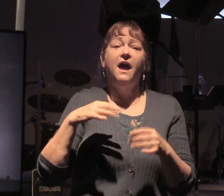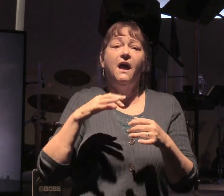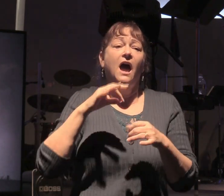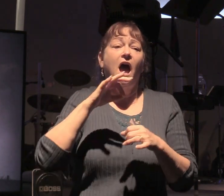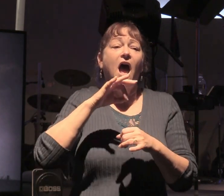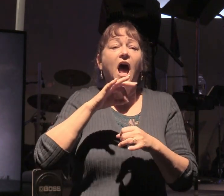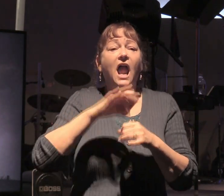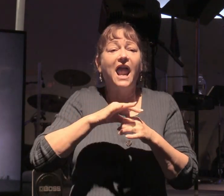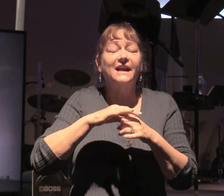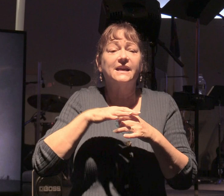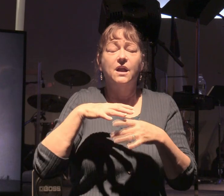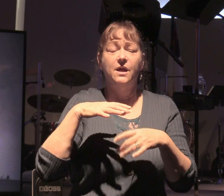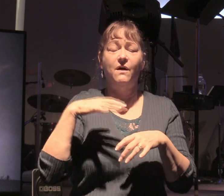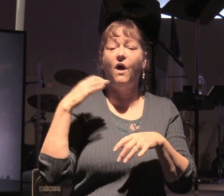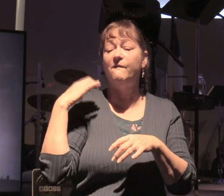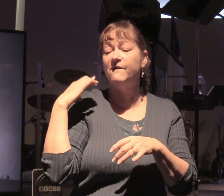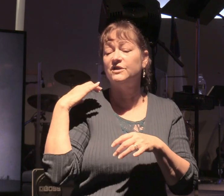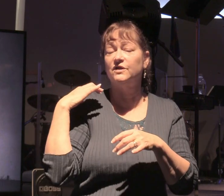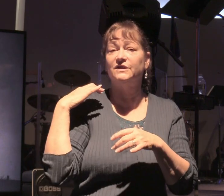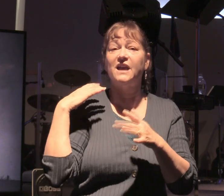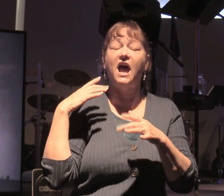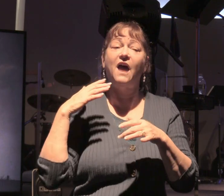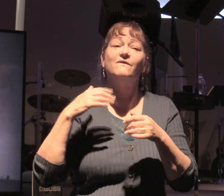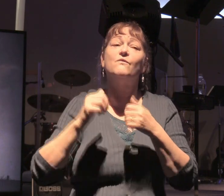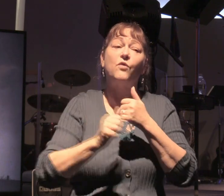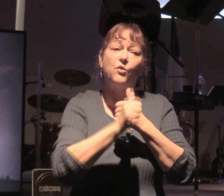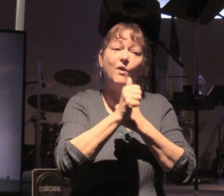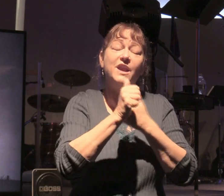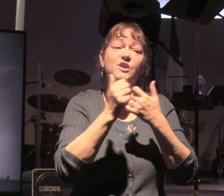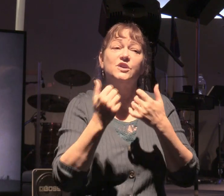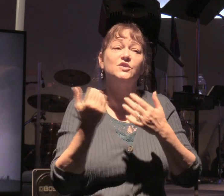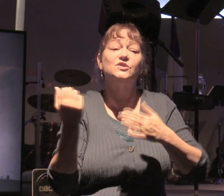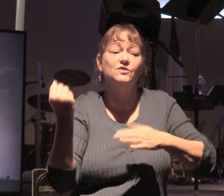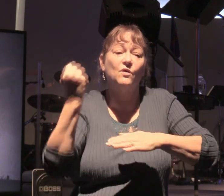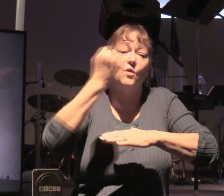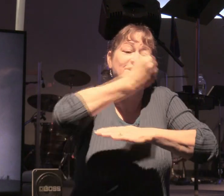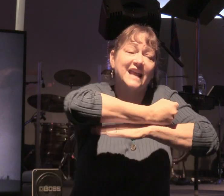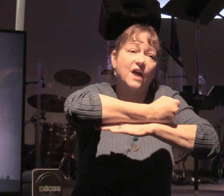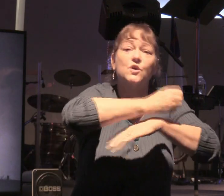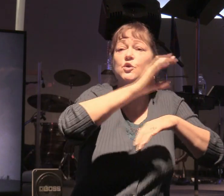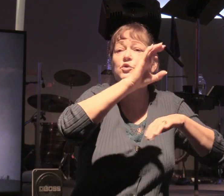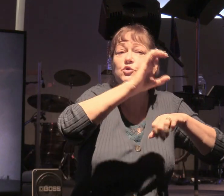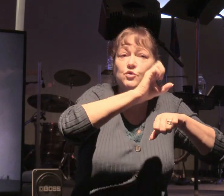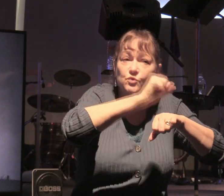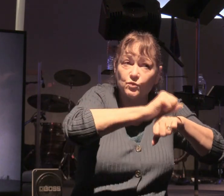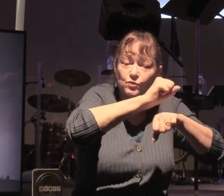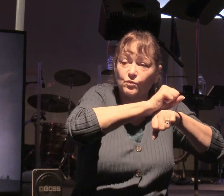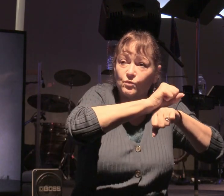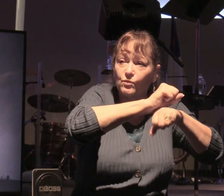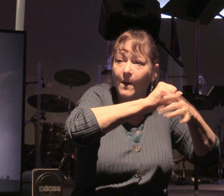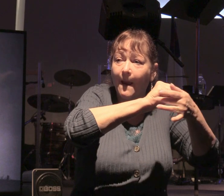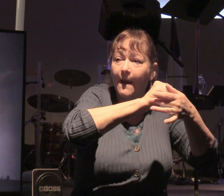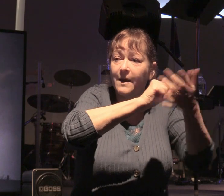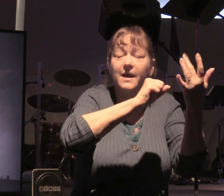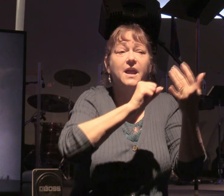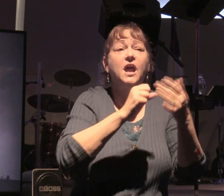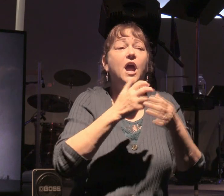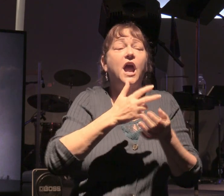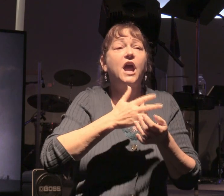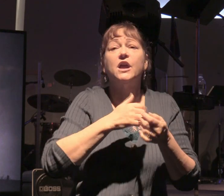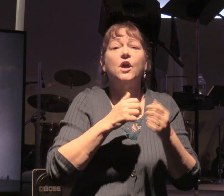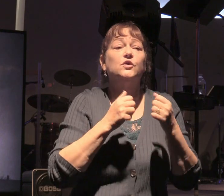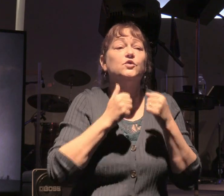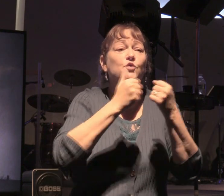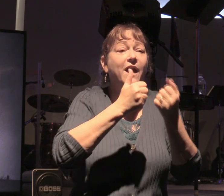have threatened to permanently shut down synagogues, banned drive-in church